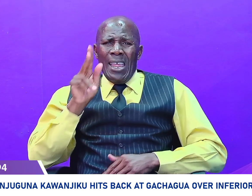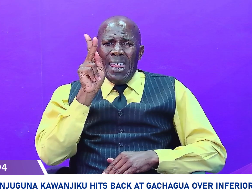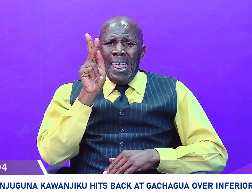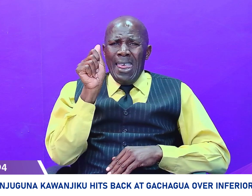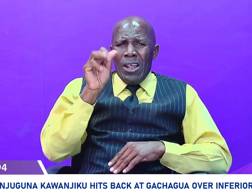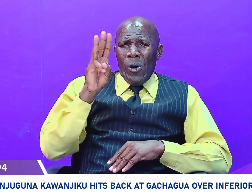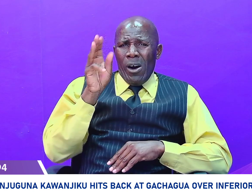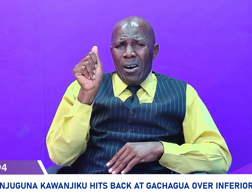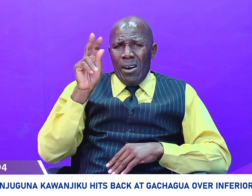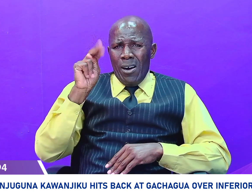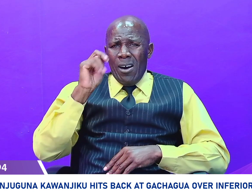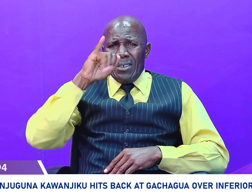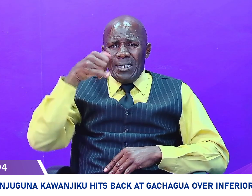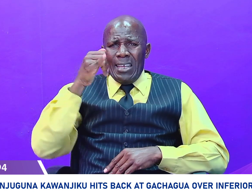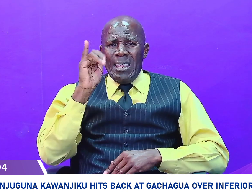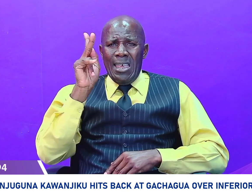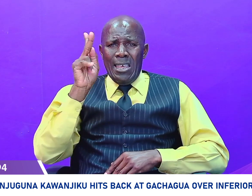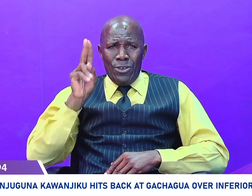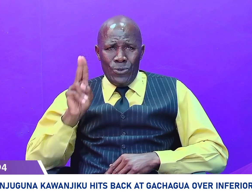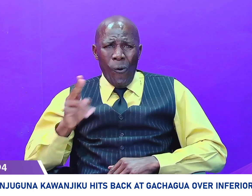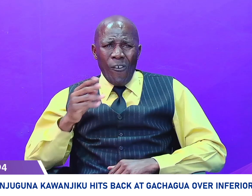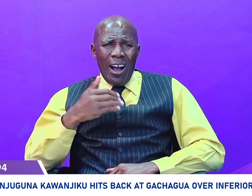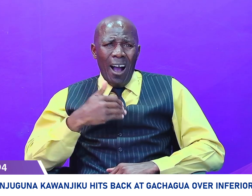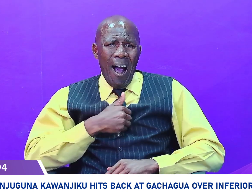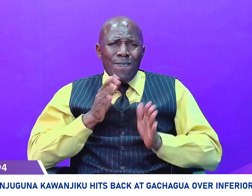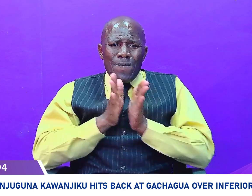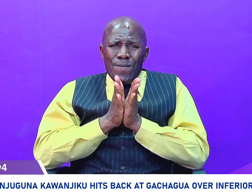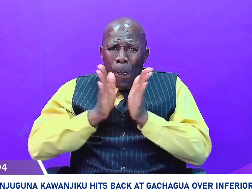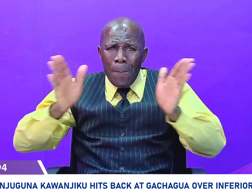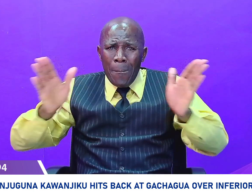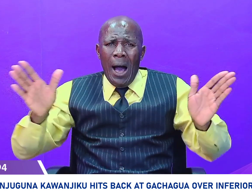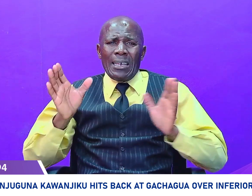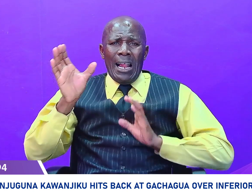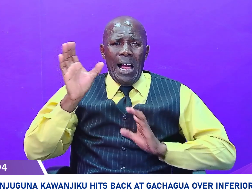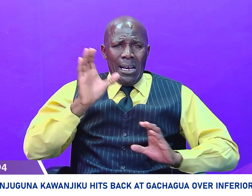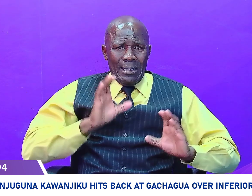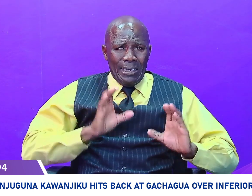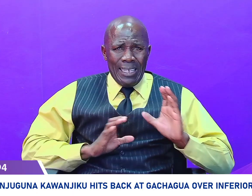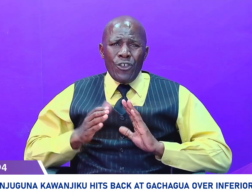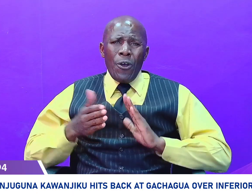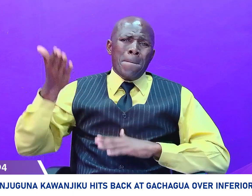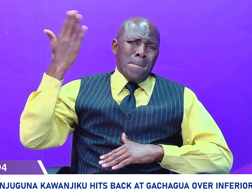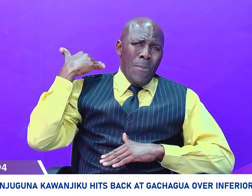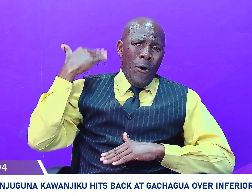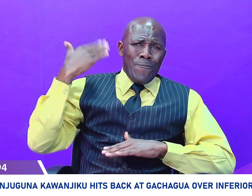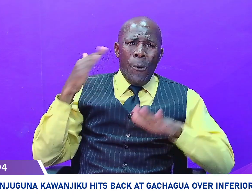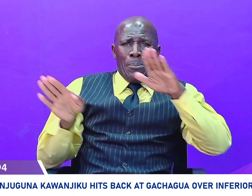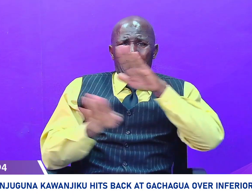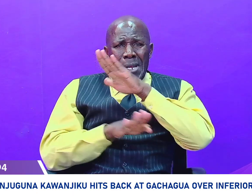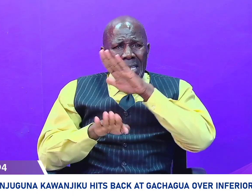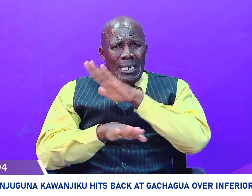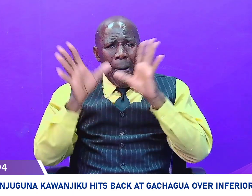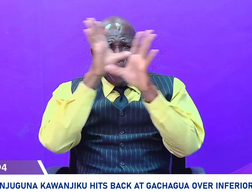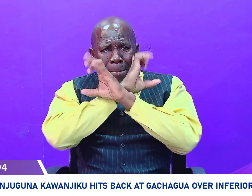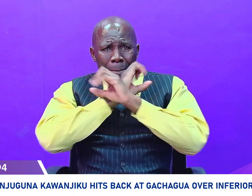publicly criticized former Deputy President Rigathi Gachagua for using a derogatory term to